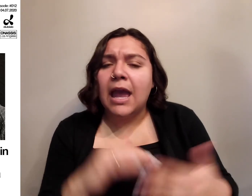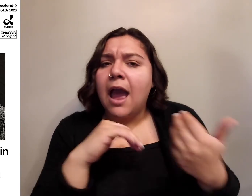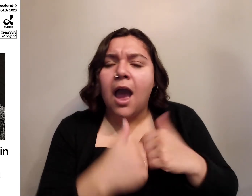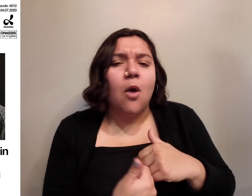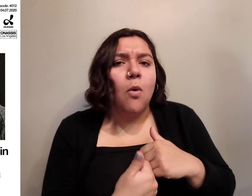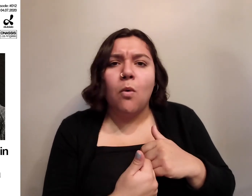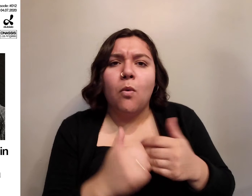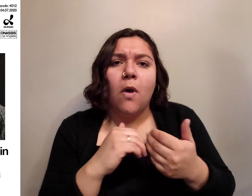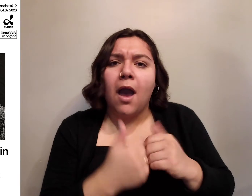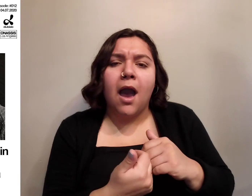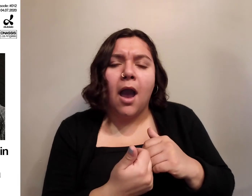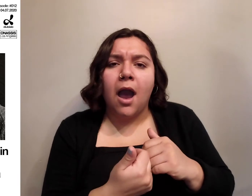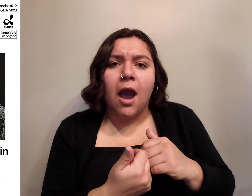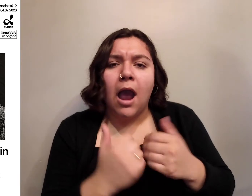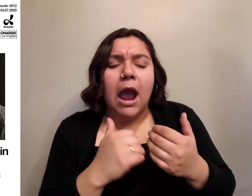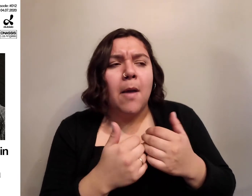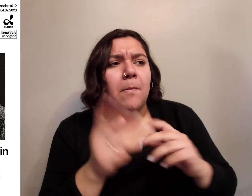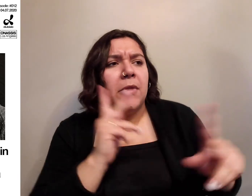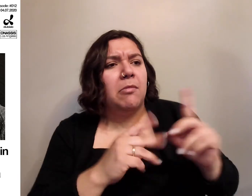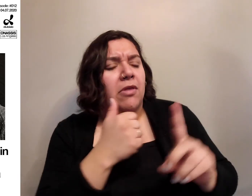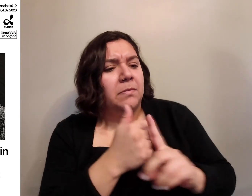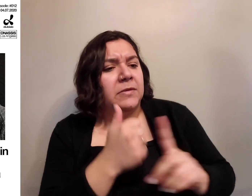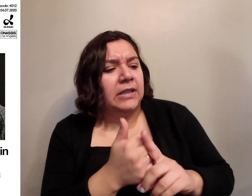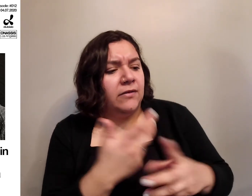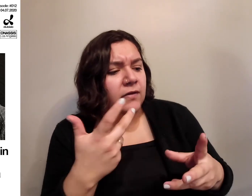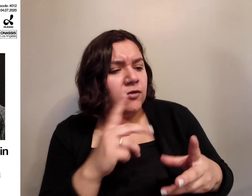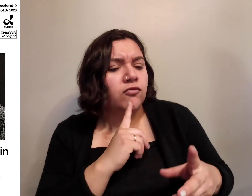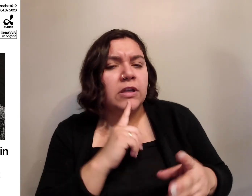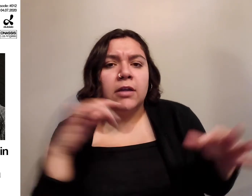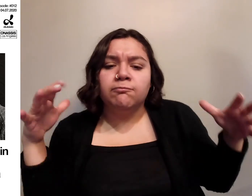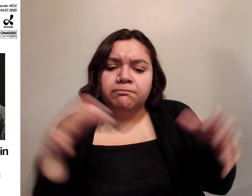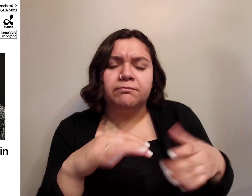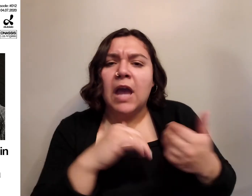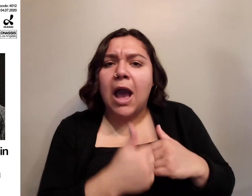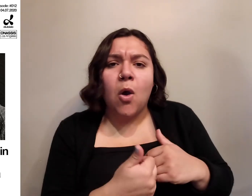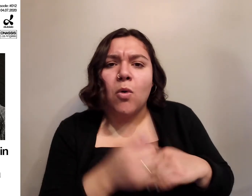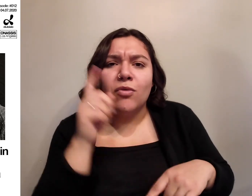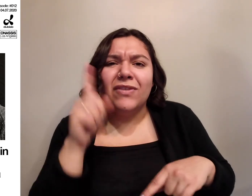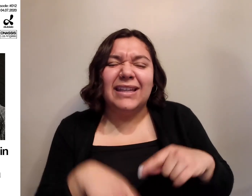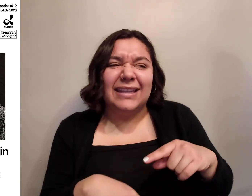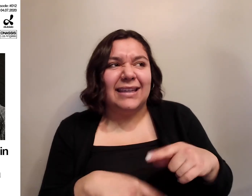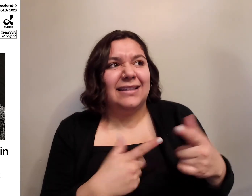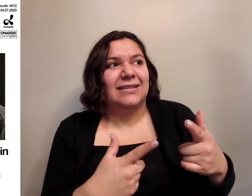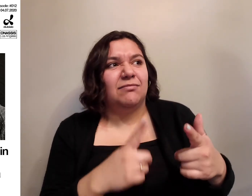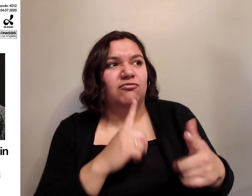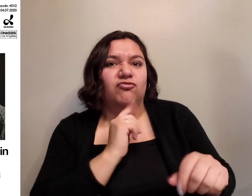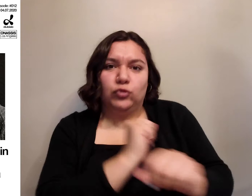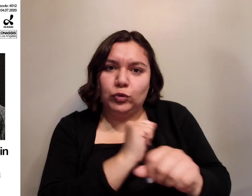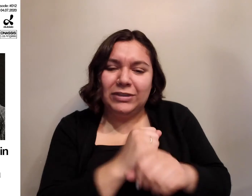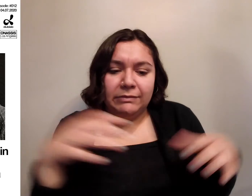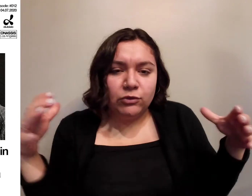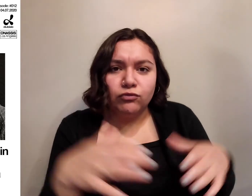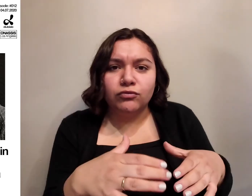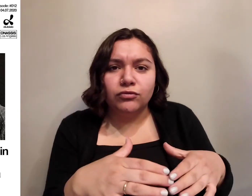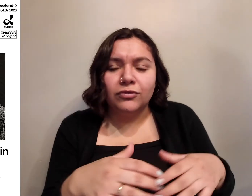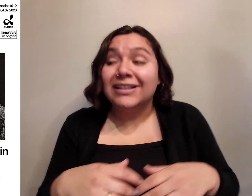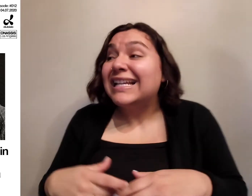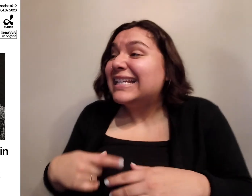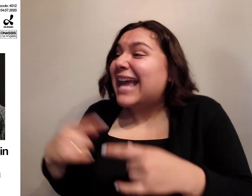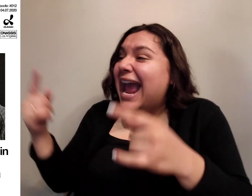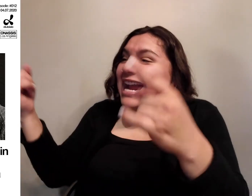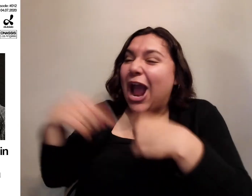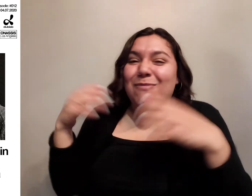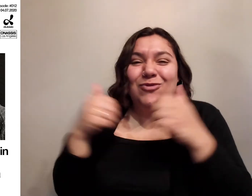How can people in a way come together when they can't be together? Come together,